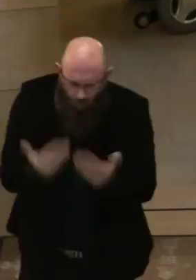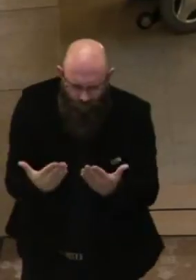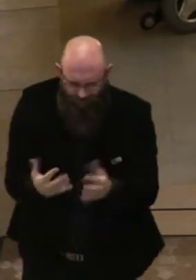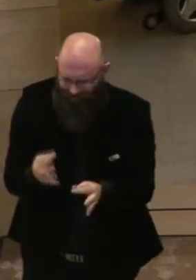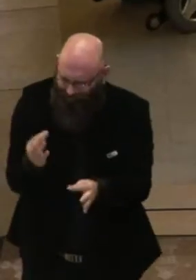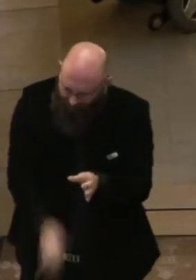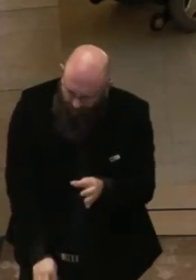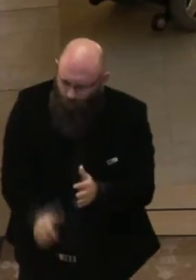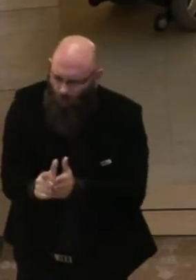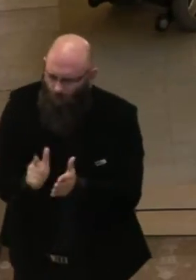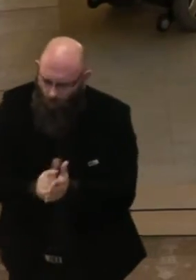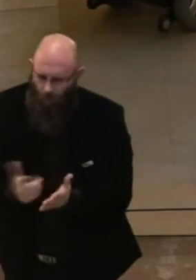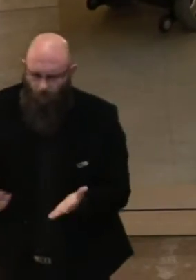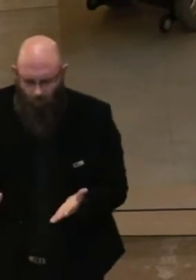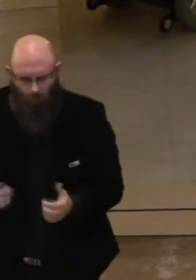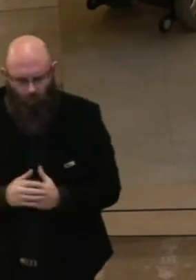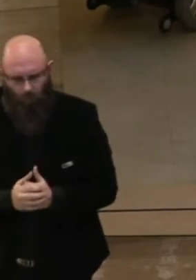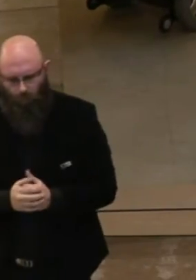all new